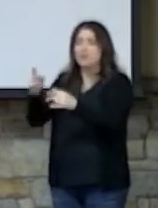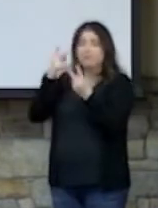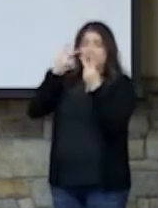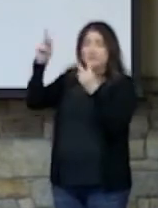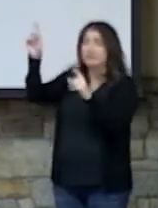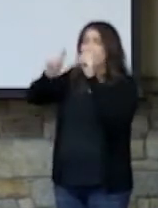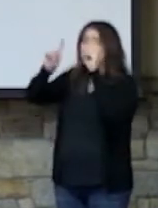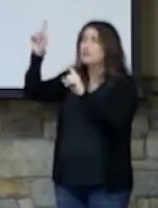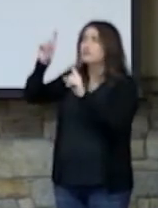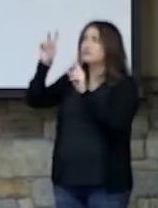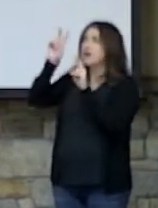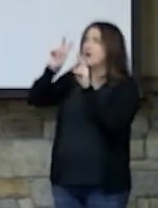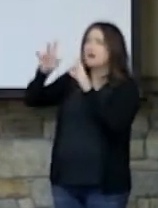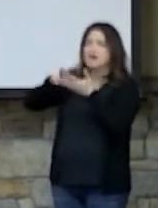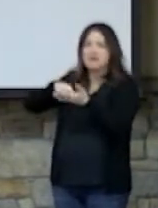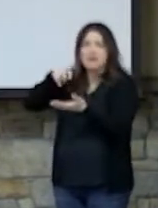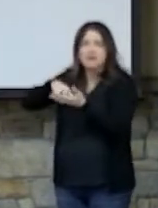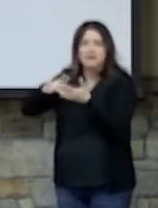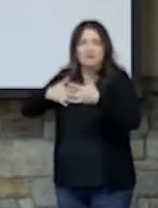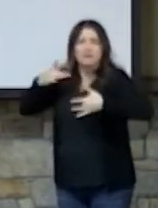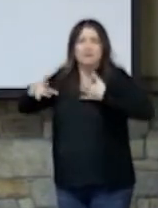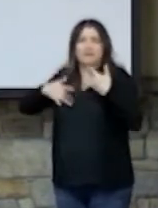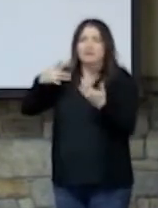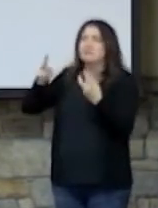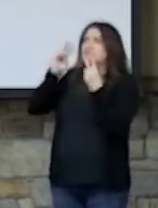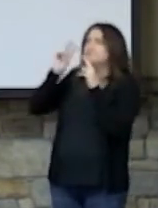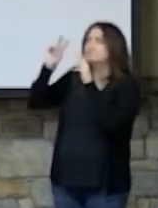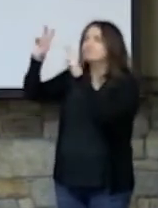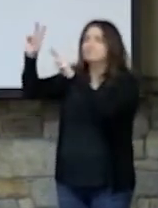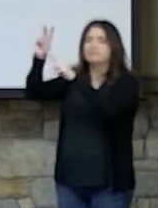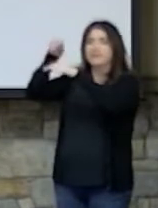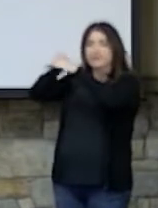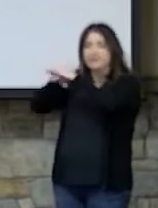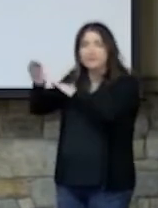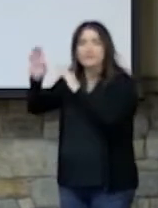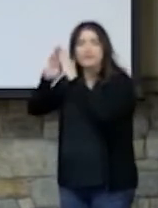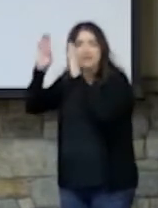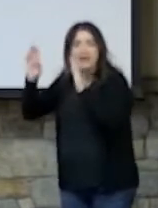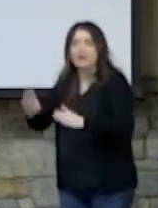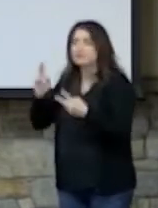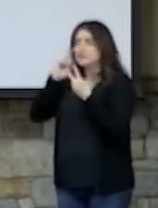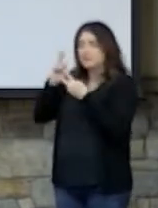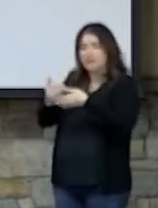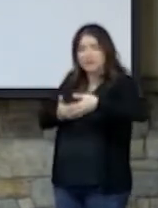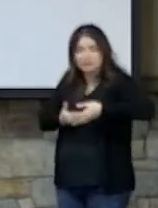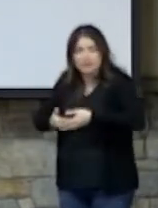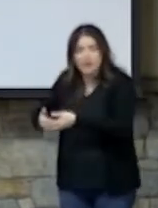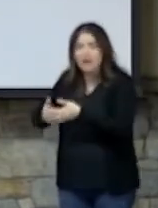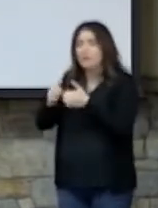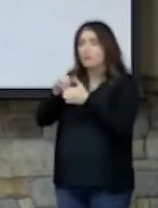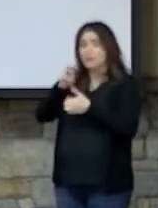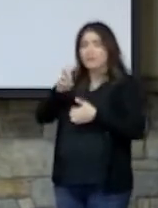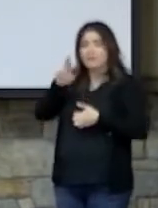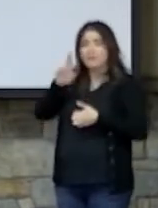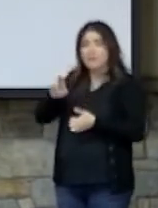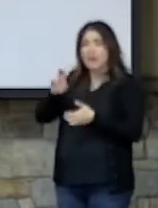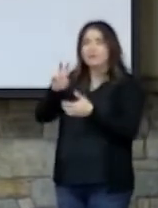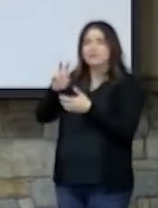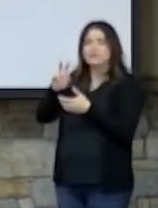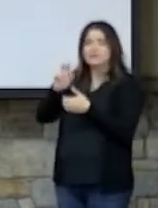great joy. And going into the house, they saw the child with Mary, his mother, and they fell down and worshipped